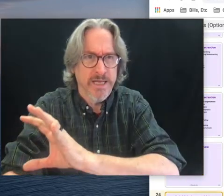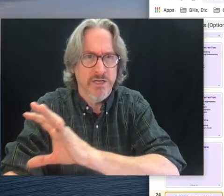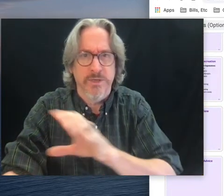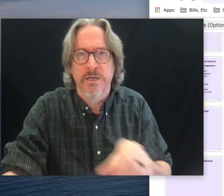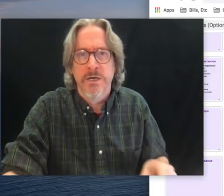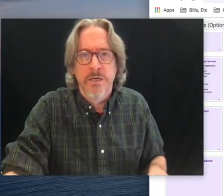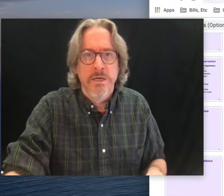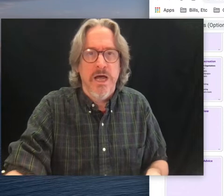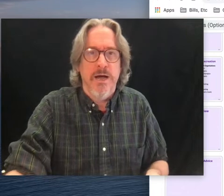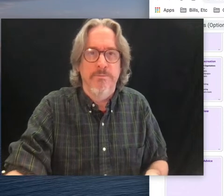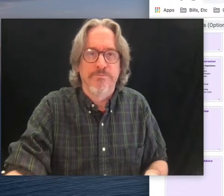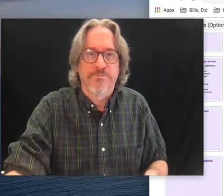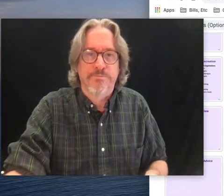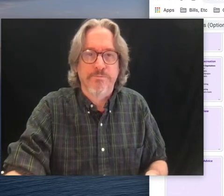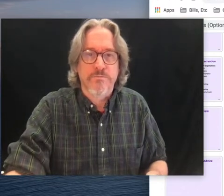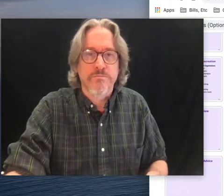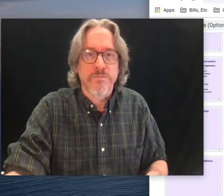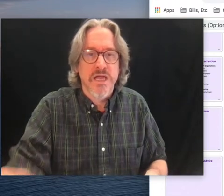going into it.